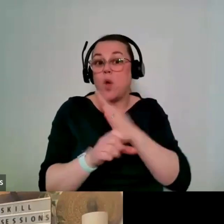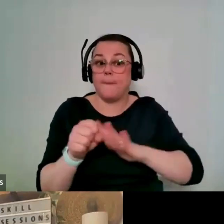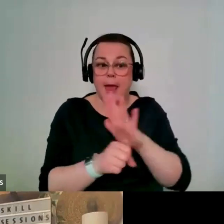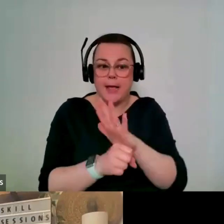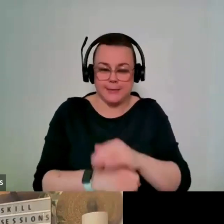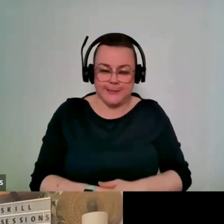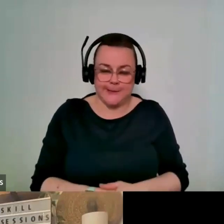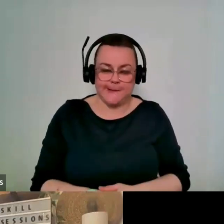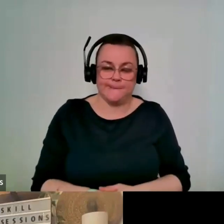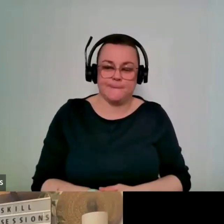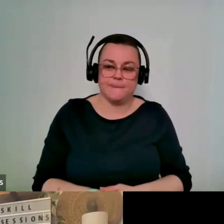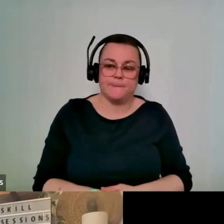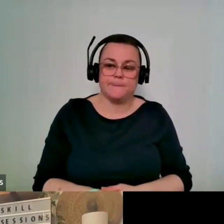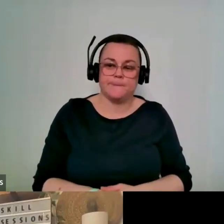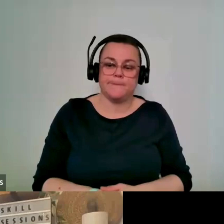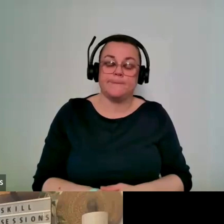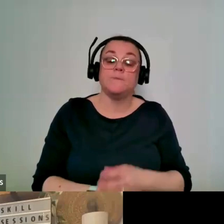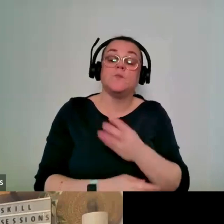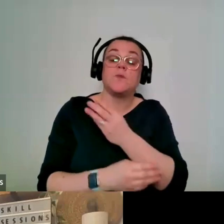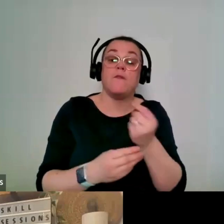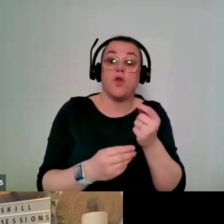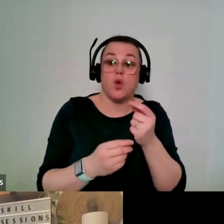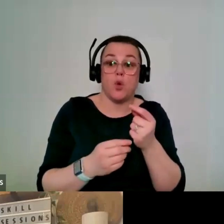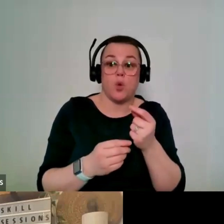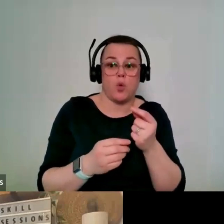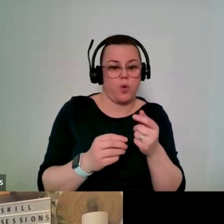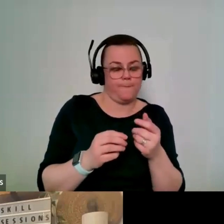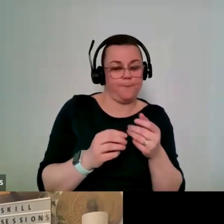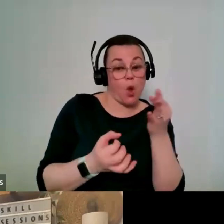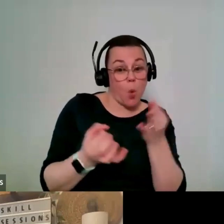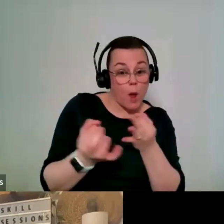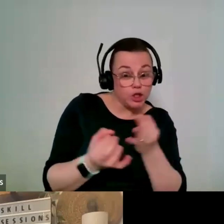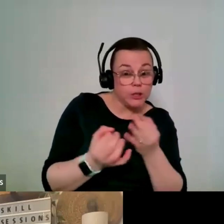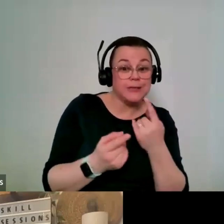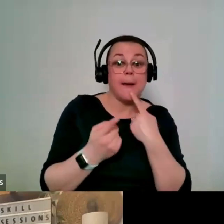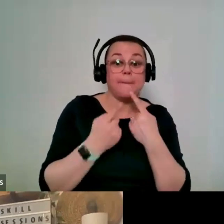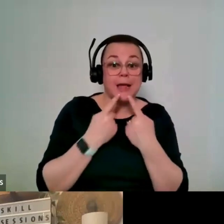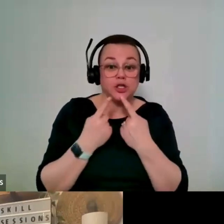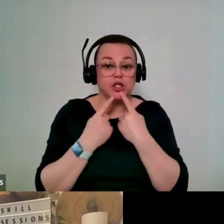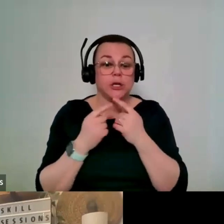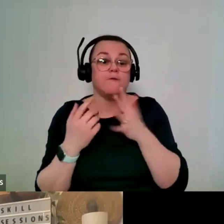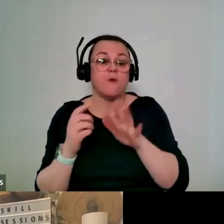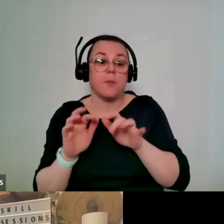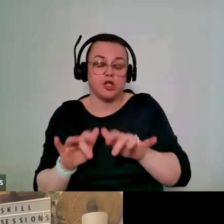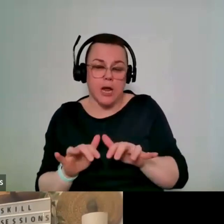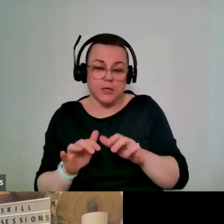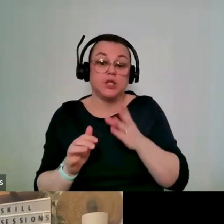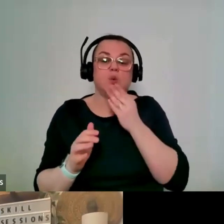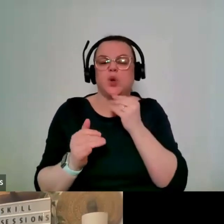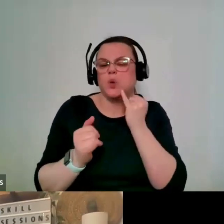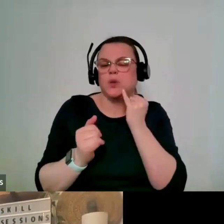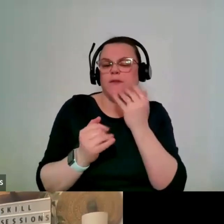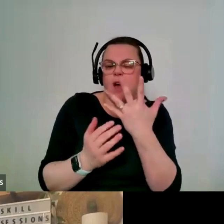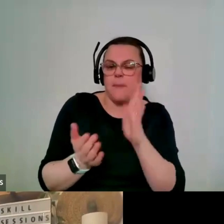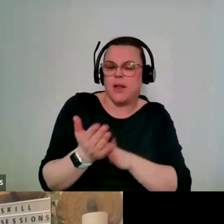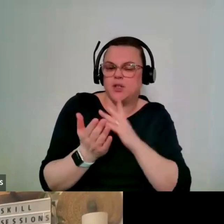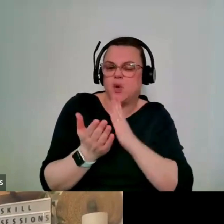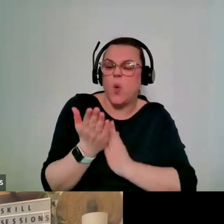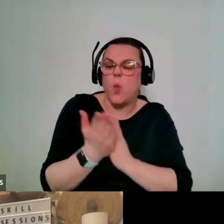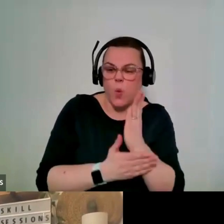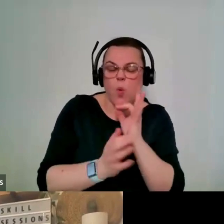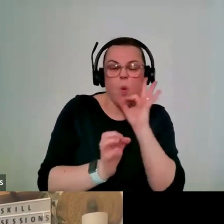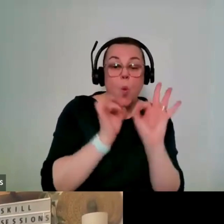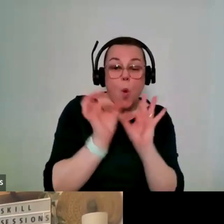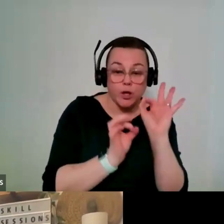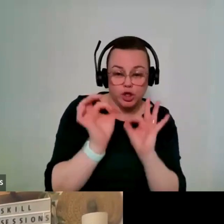We've had a few messages in the chat and we've got some questions as well. So Sarah, we'll use the next 5 minutes to go through some of those questions which have